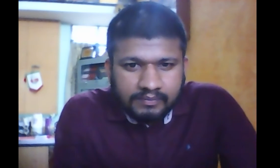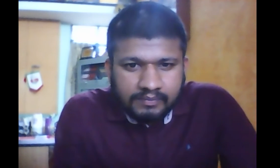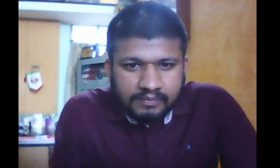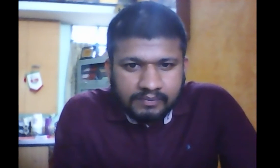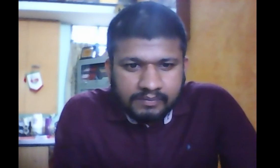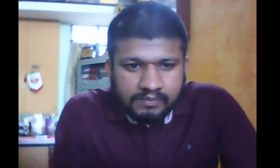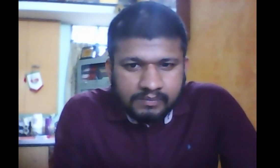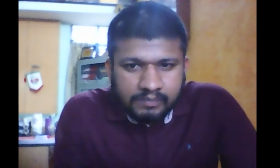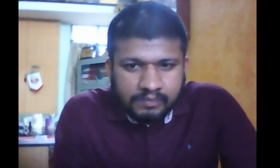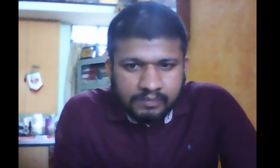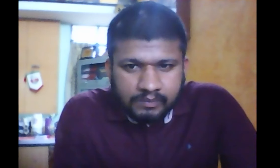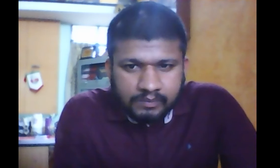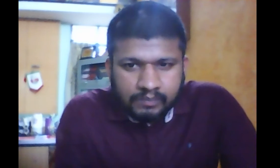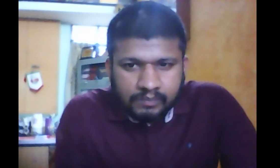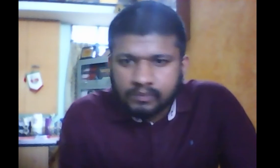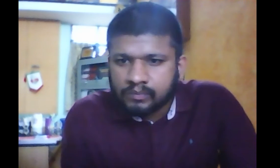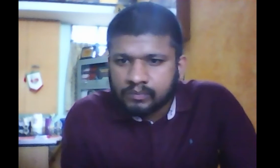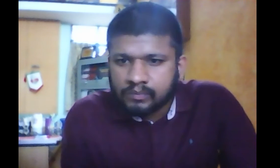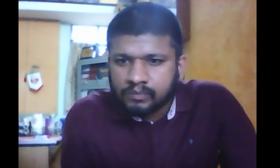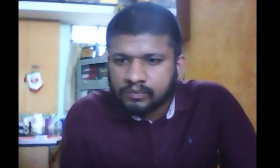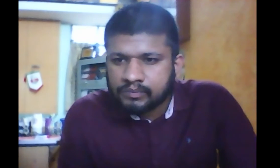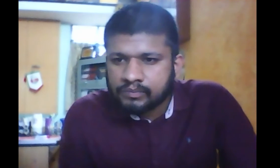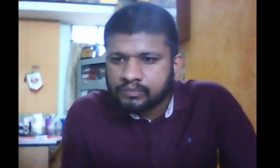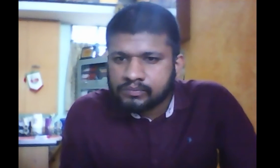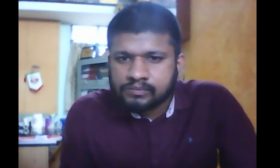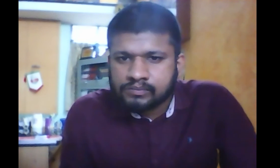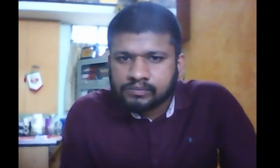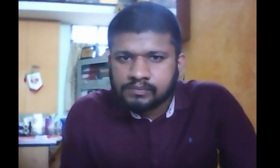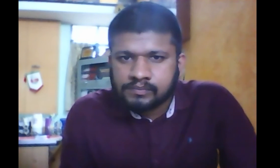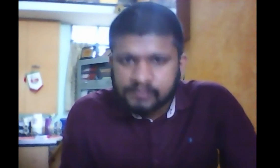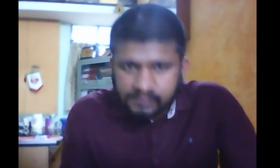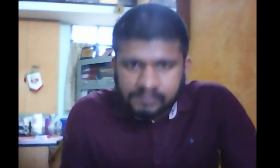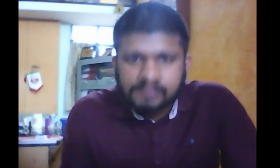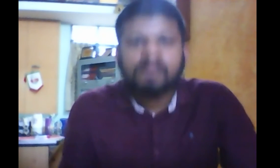Brother. Aditya, brother. Brother.